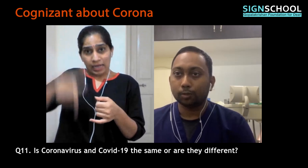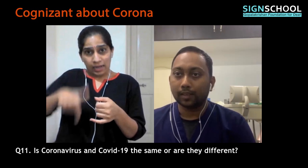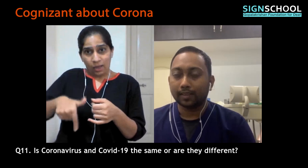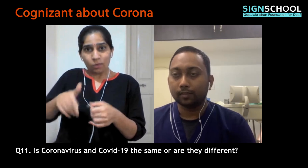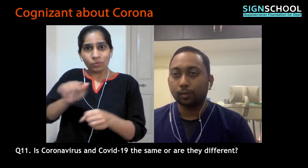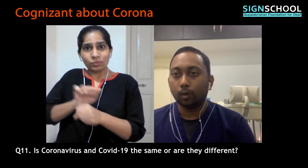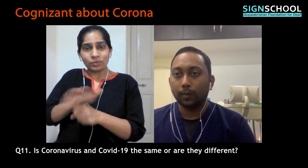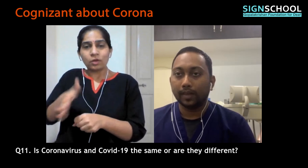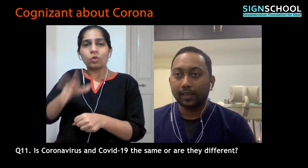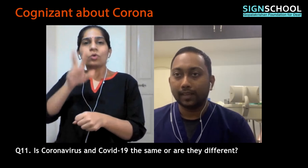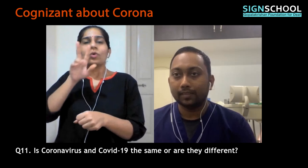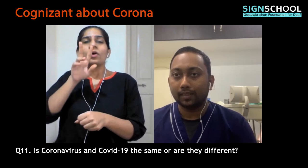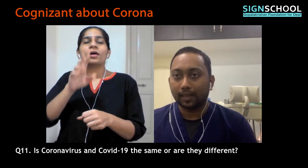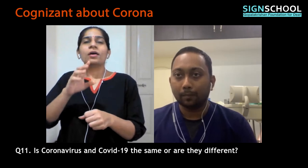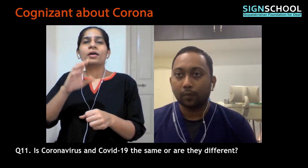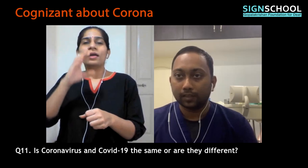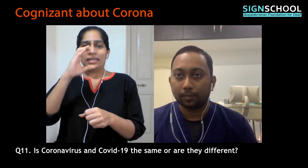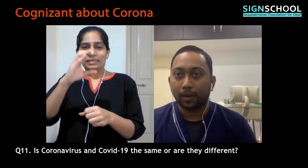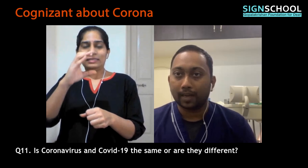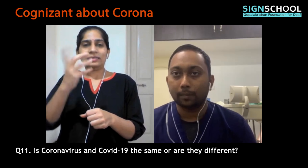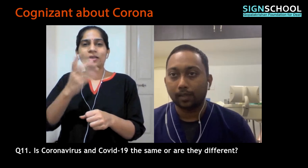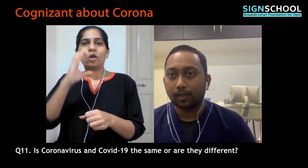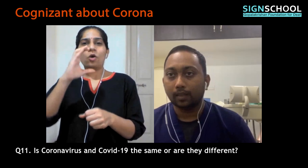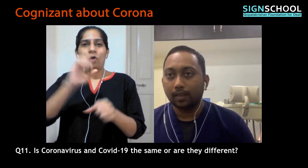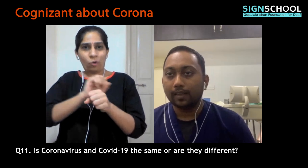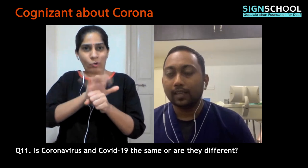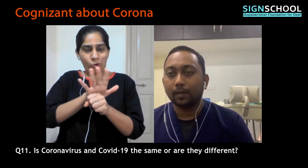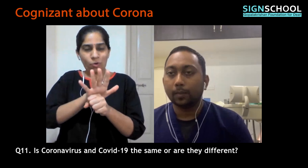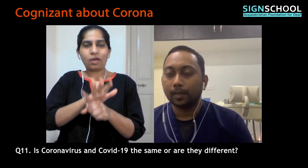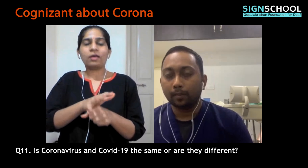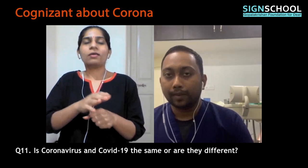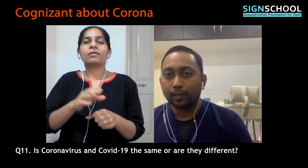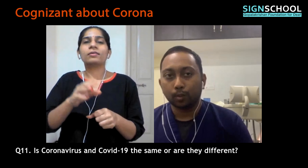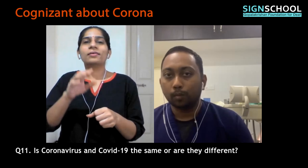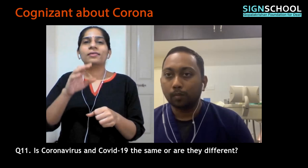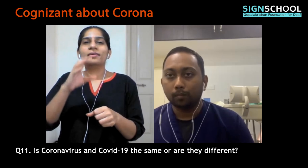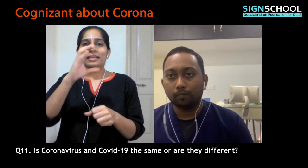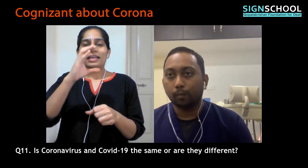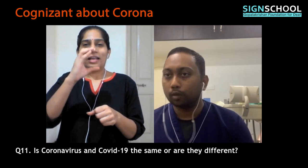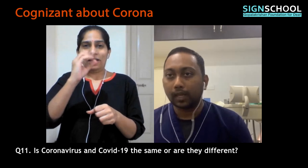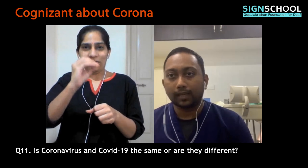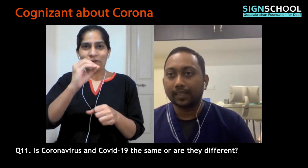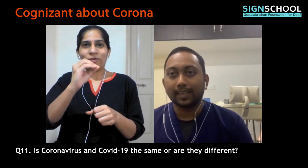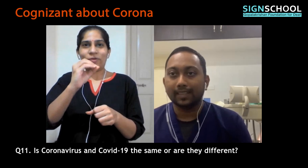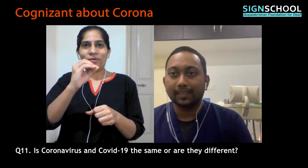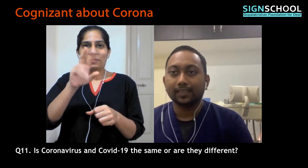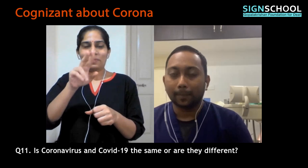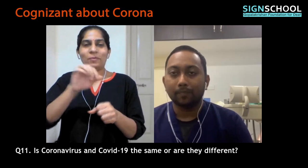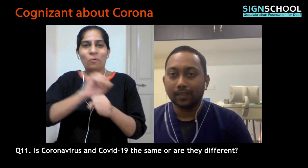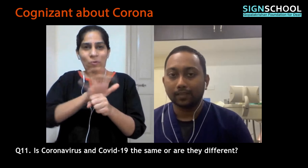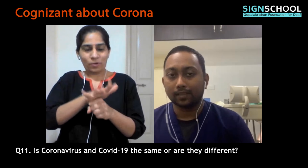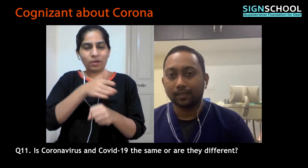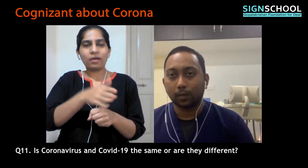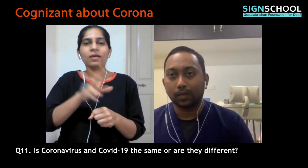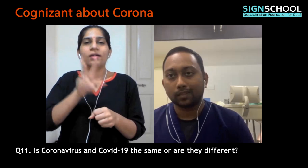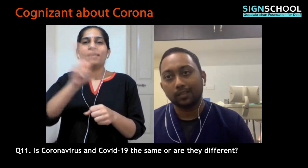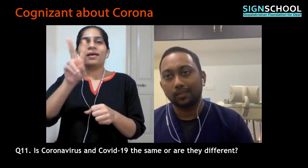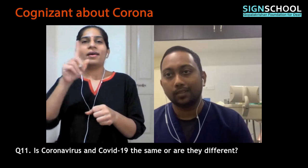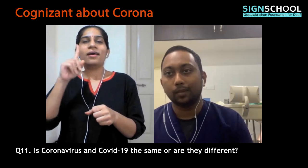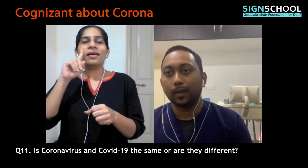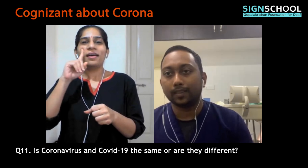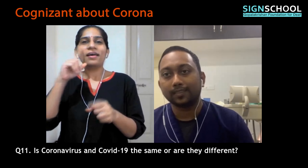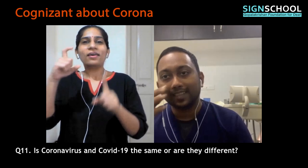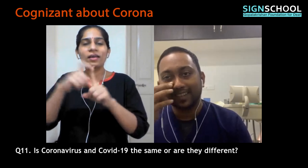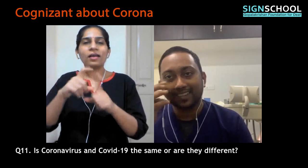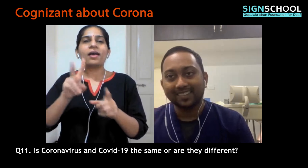19, 2019. So, COVID 19 is the name for this pandemic given by WHO. Both are technically the same. It is a situation,